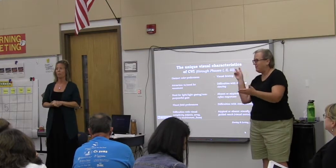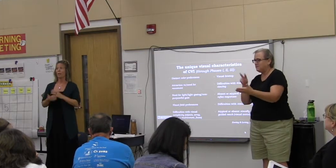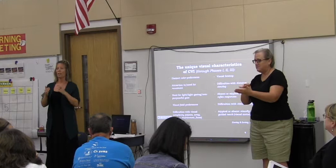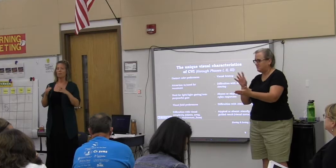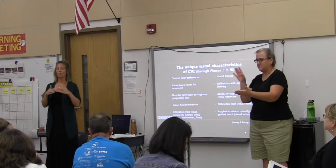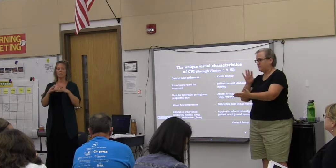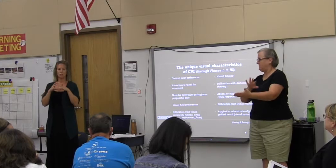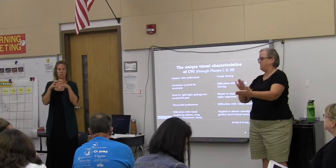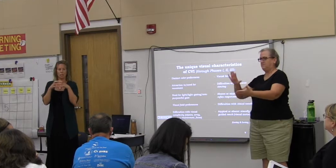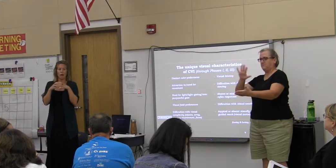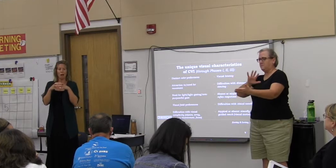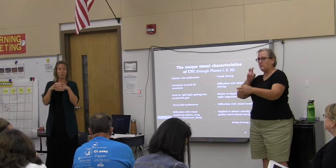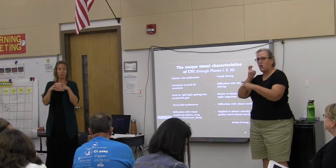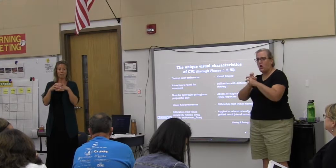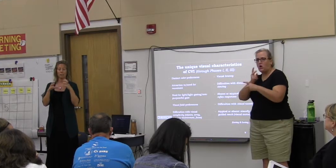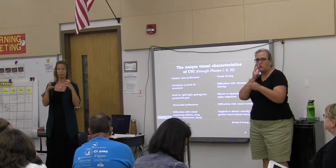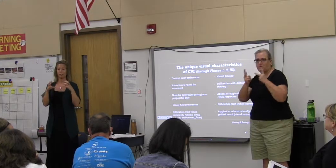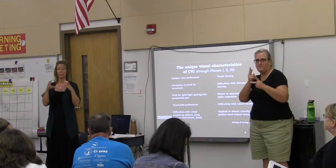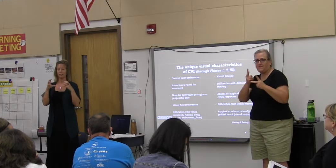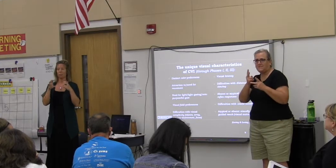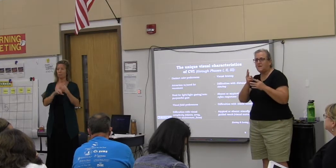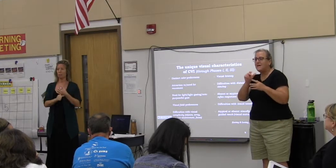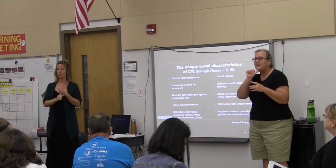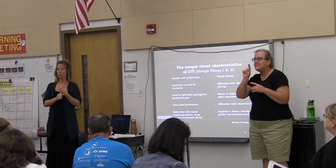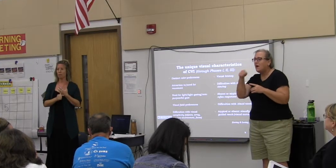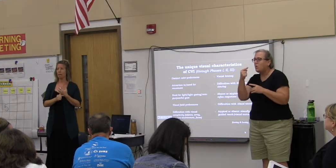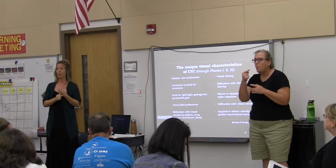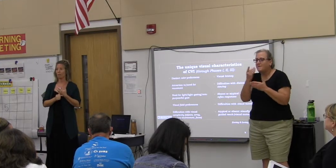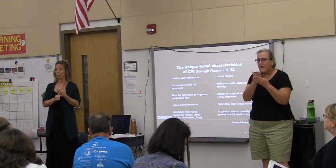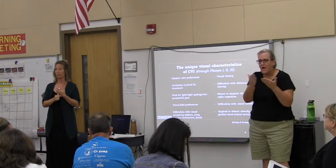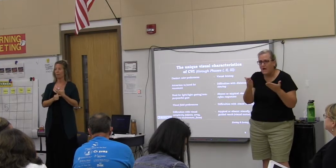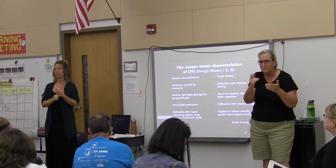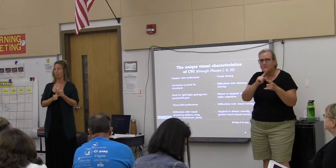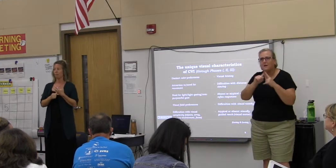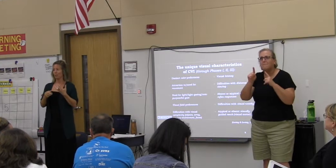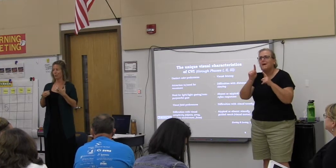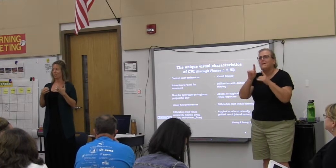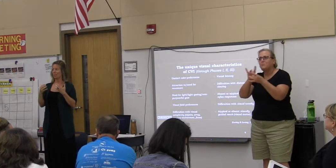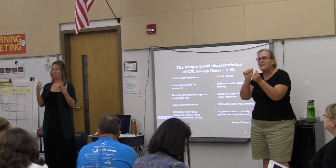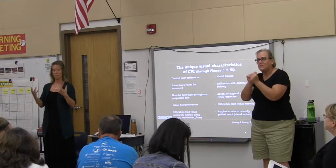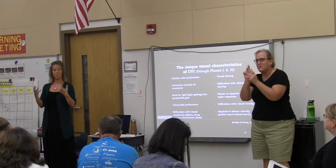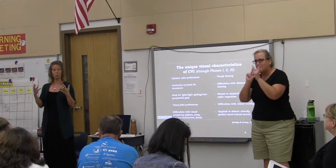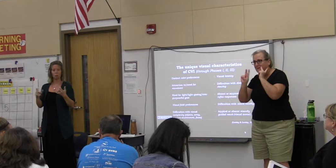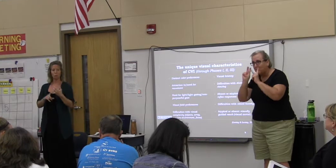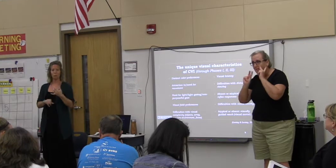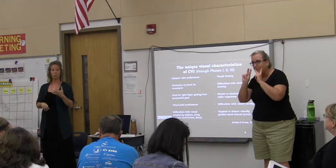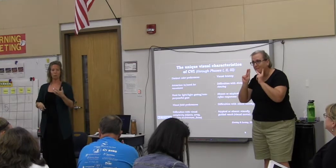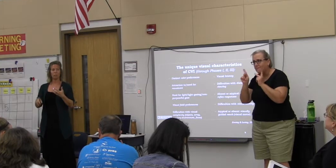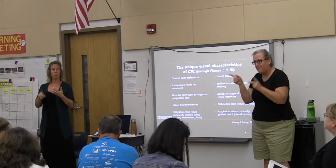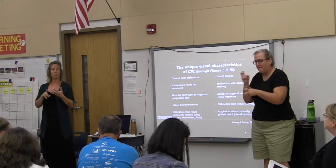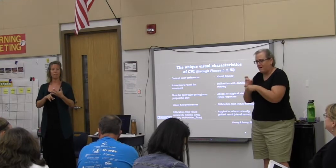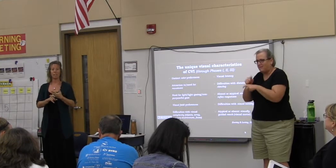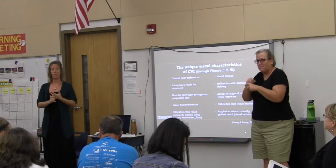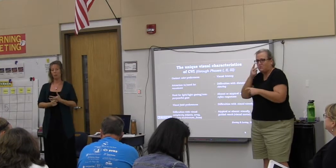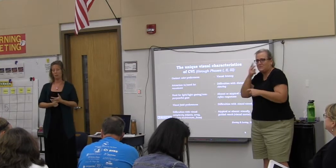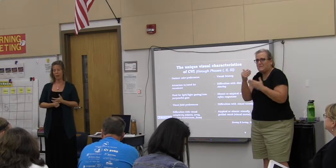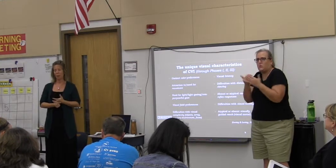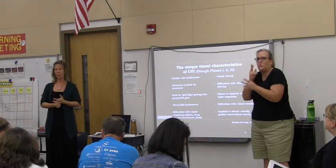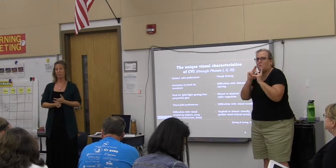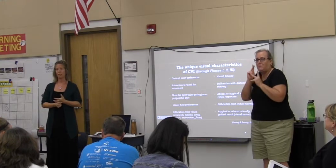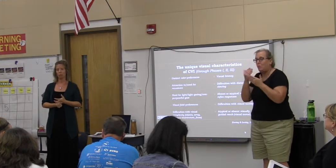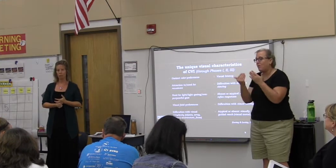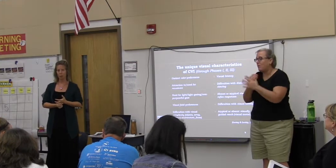vision. And this isn't just objects. This relates to people. They might have a hard time visually seeing new people. Being in